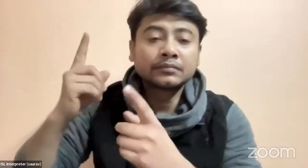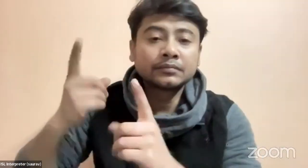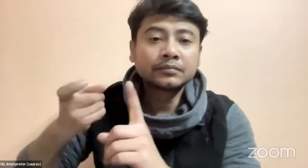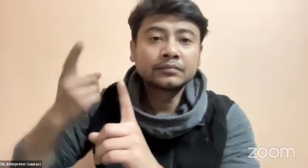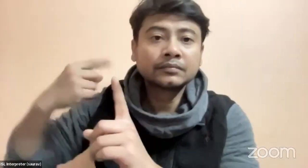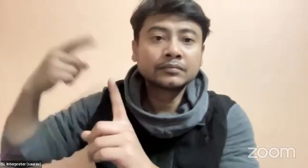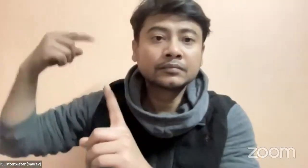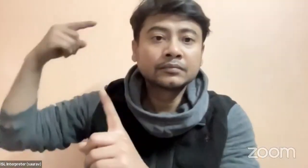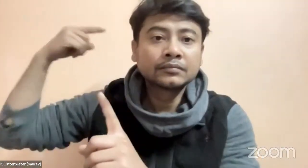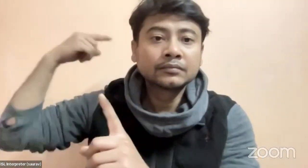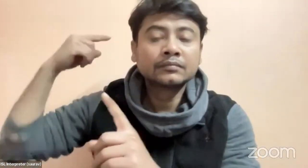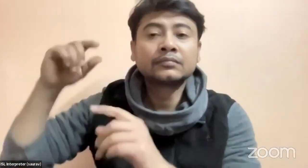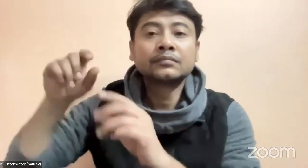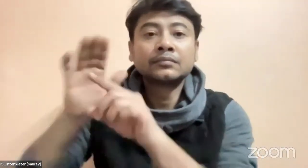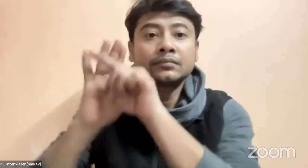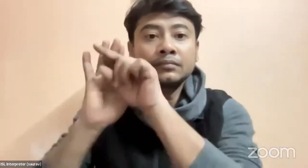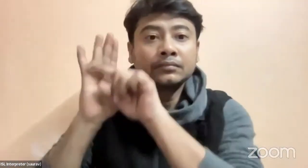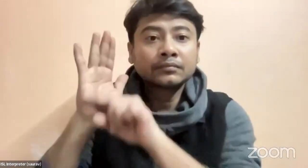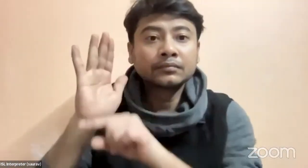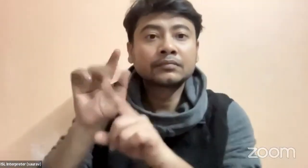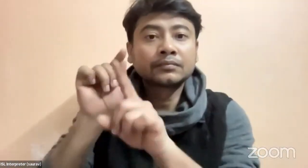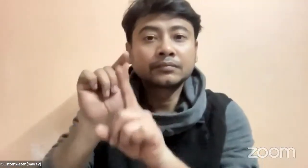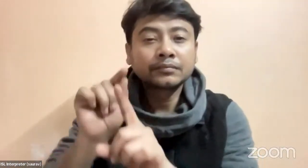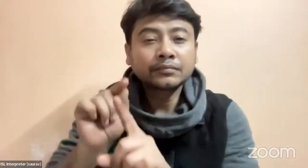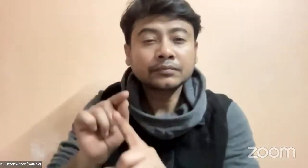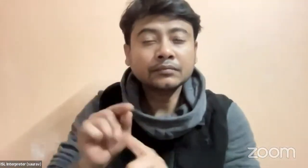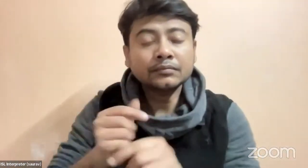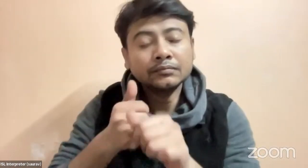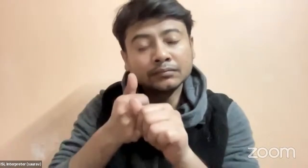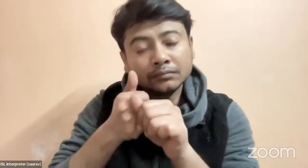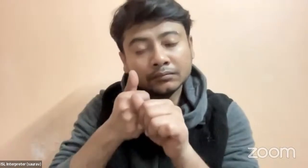He spreads the mercy of Lord Nityananda Prabhu